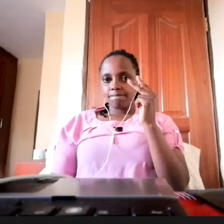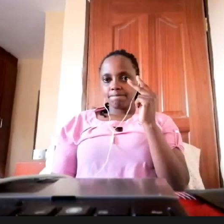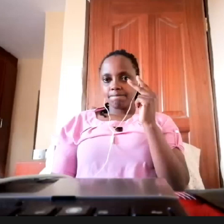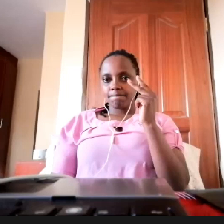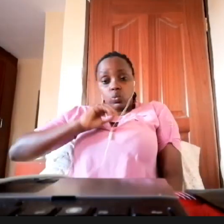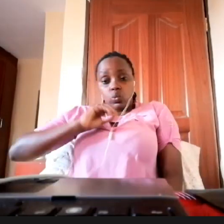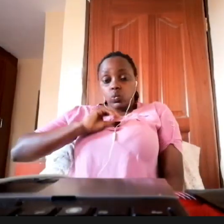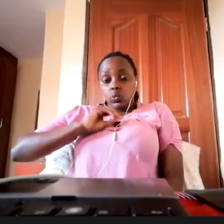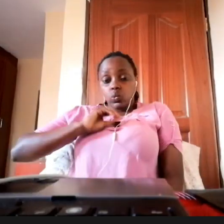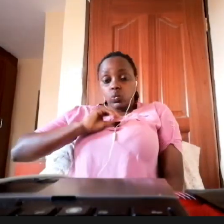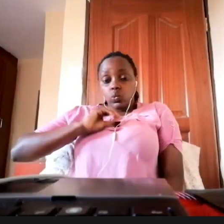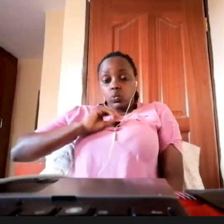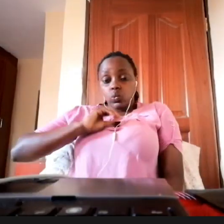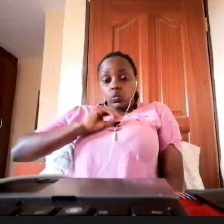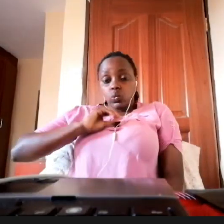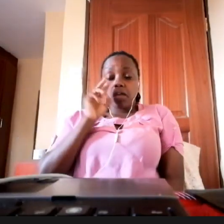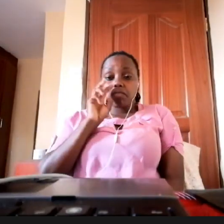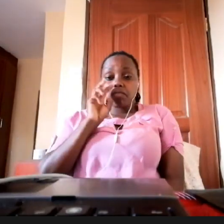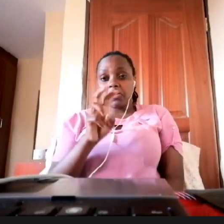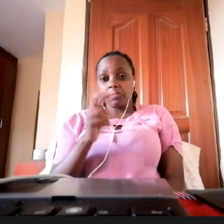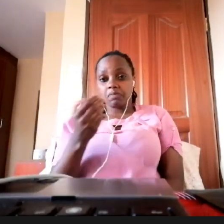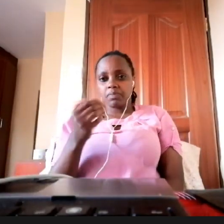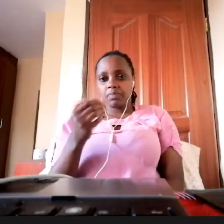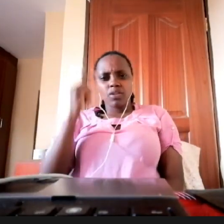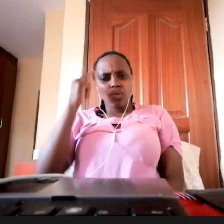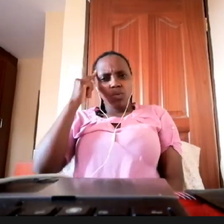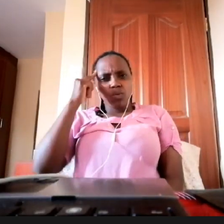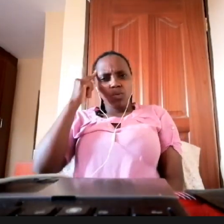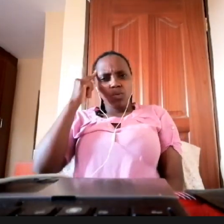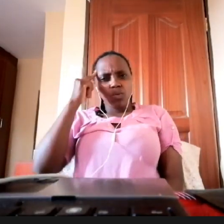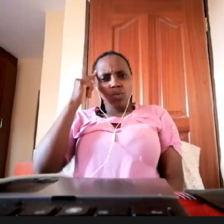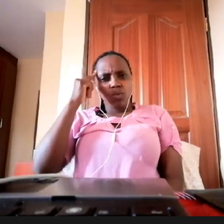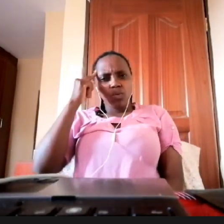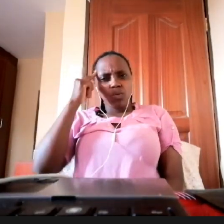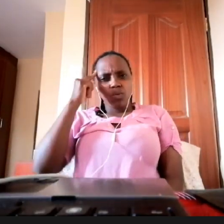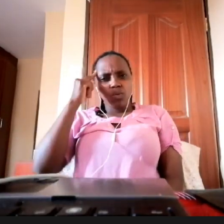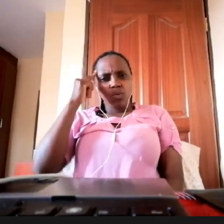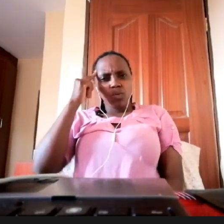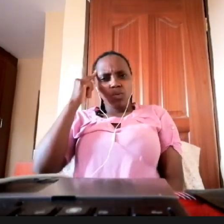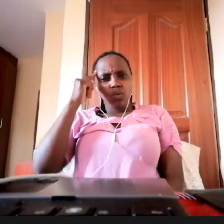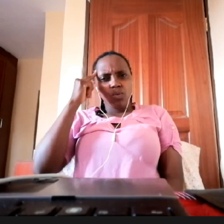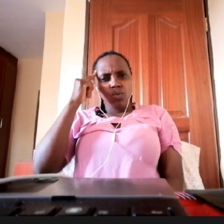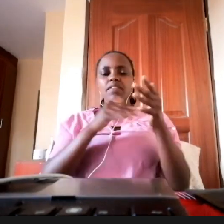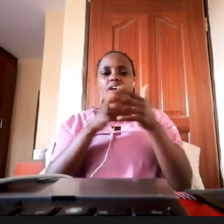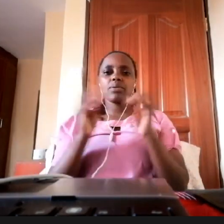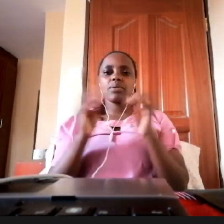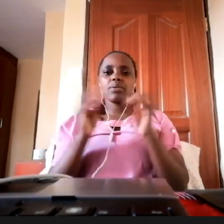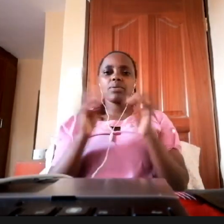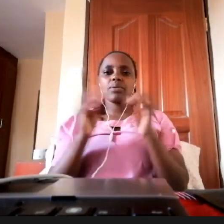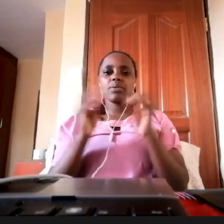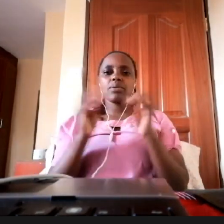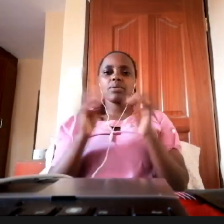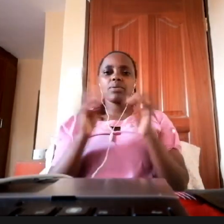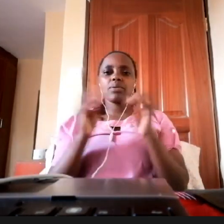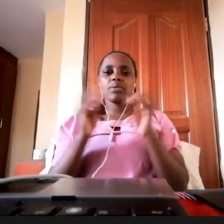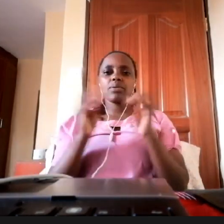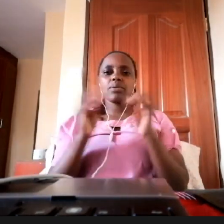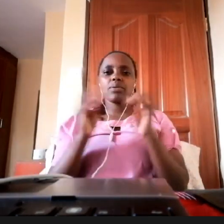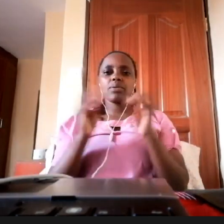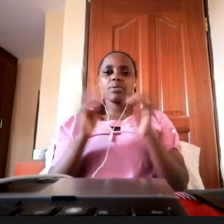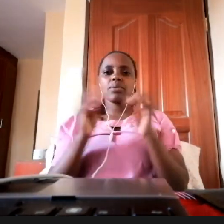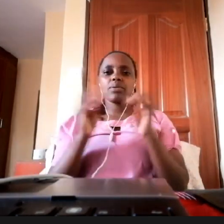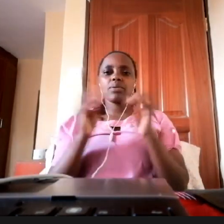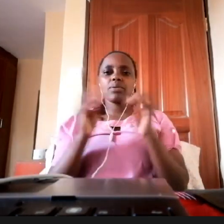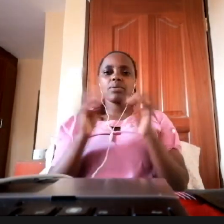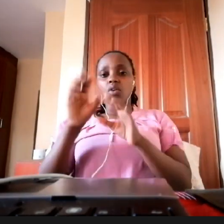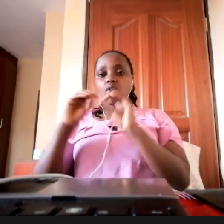that we thought the state is not giving much attention to the African Charter because there is no international